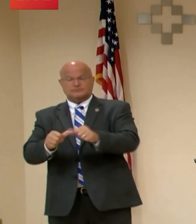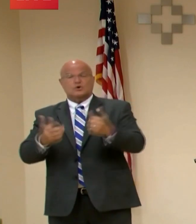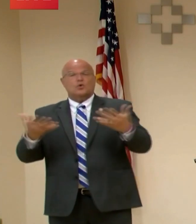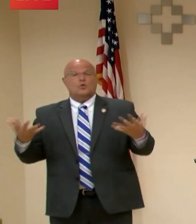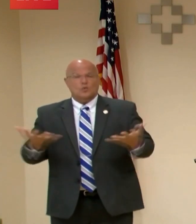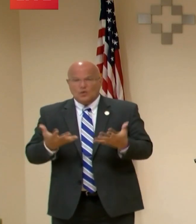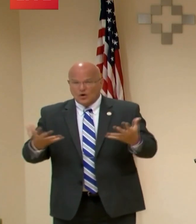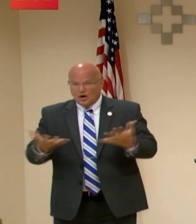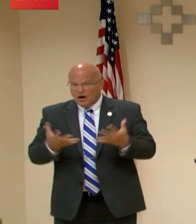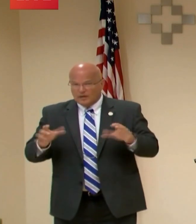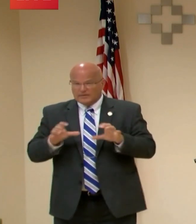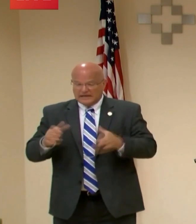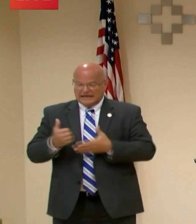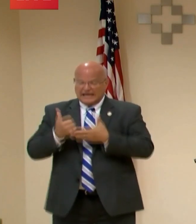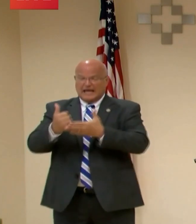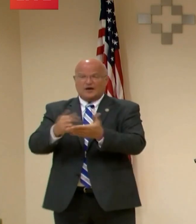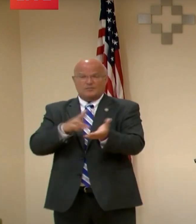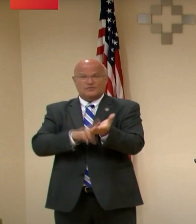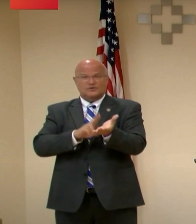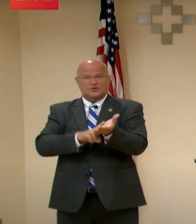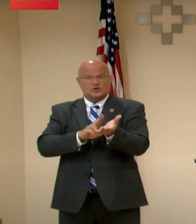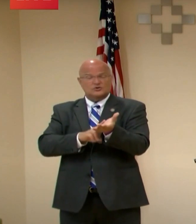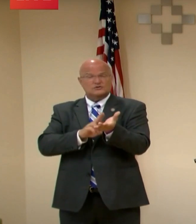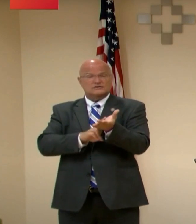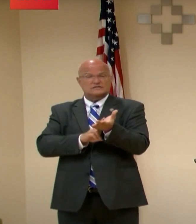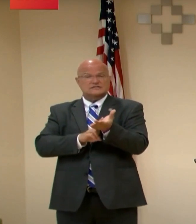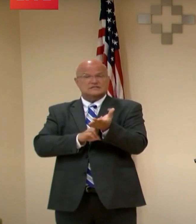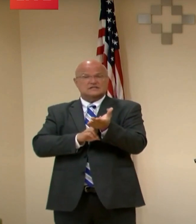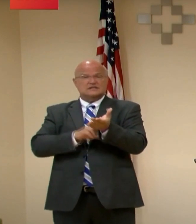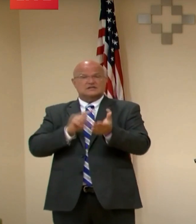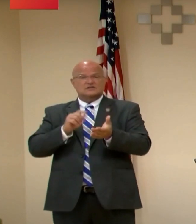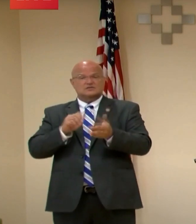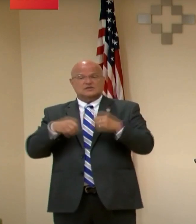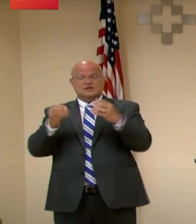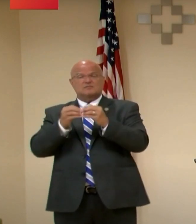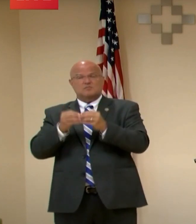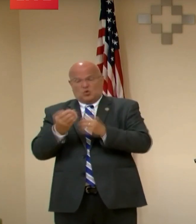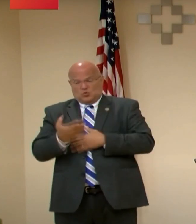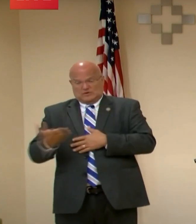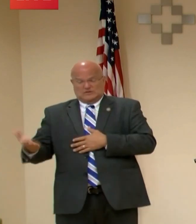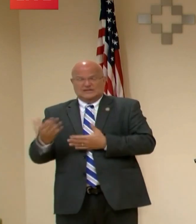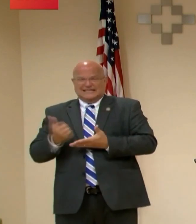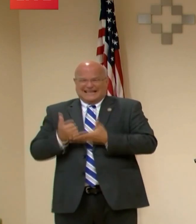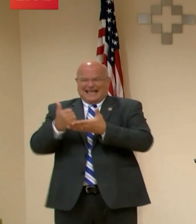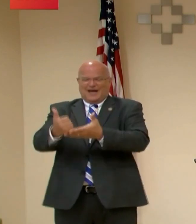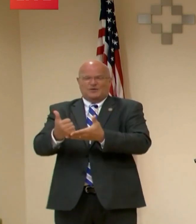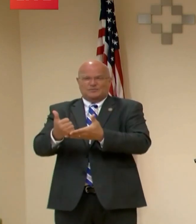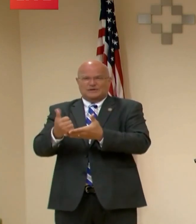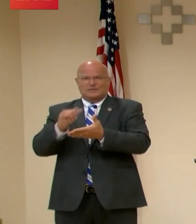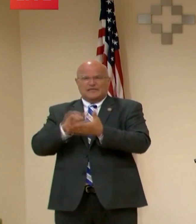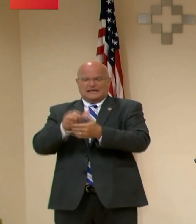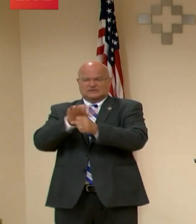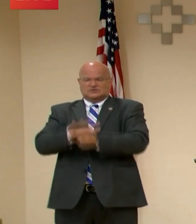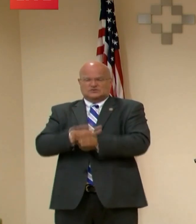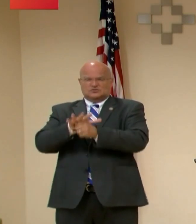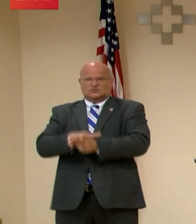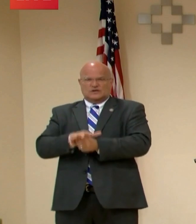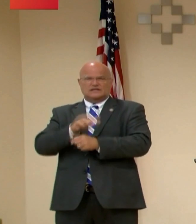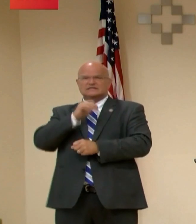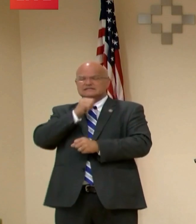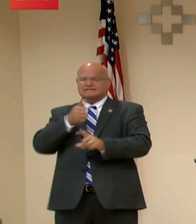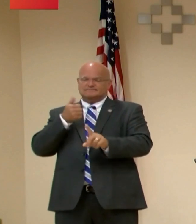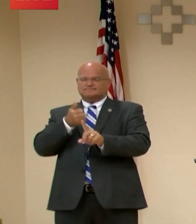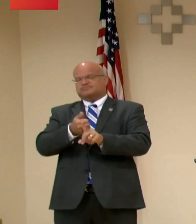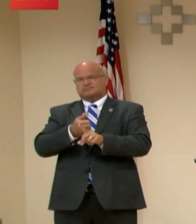be done to help these nurses, to give them more resources, to help them out so that stress doesn't begin to take